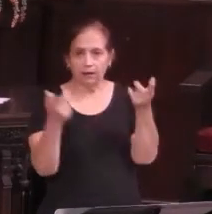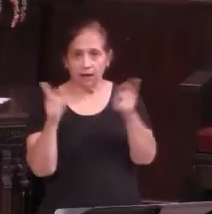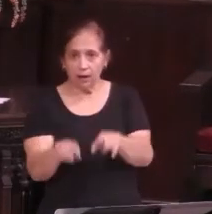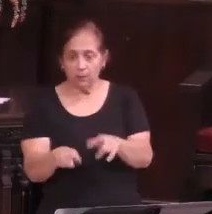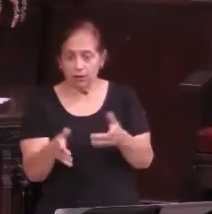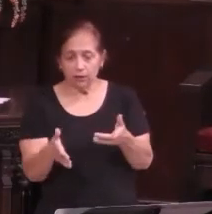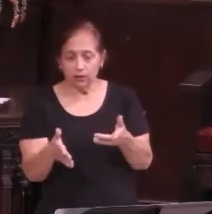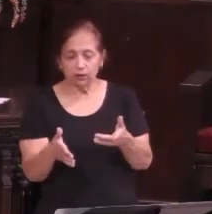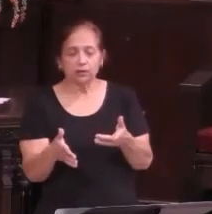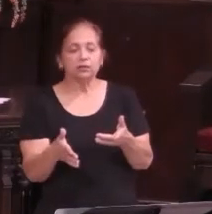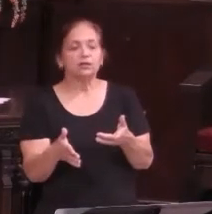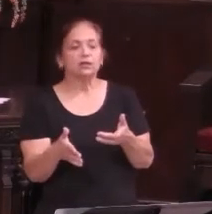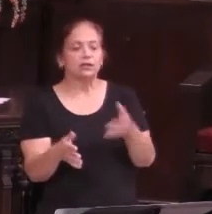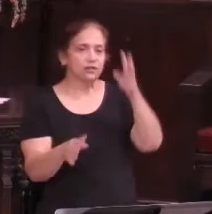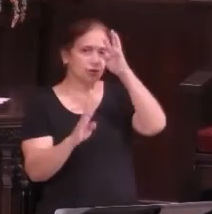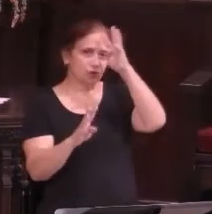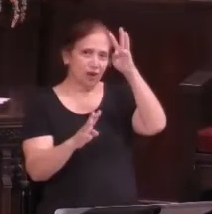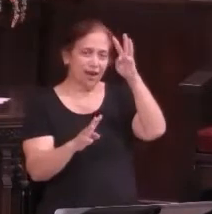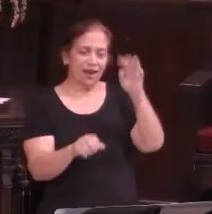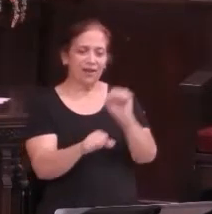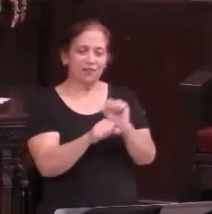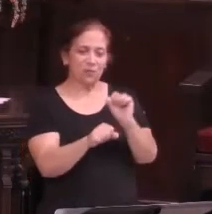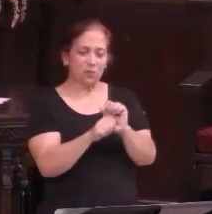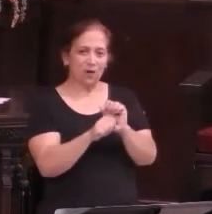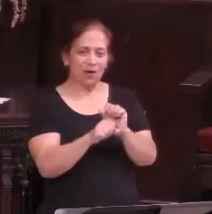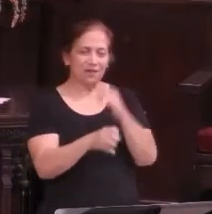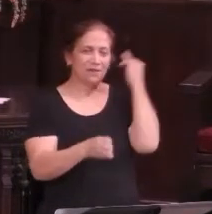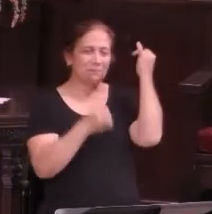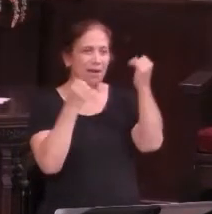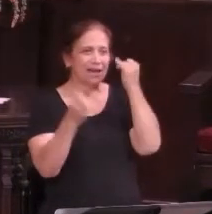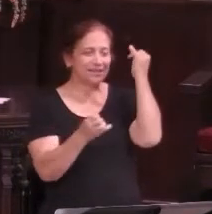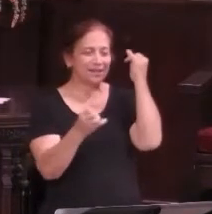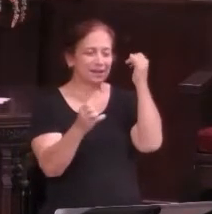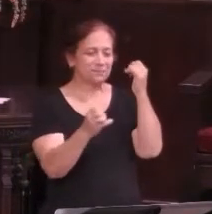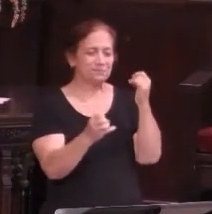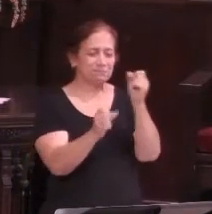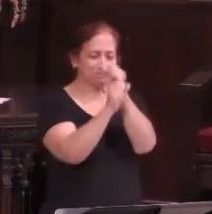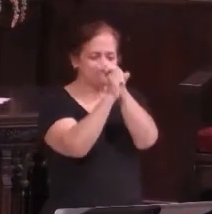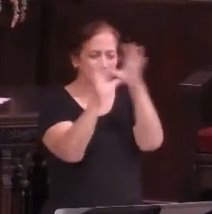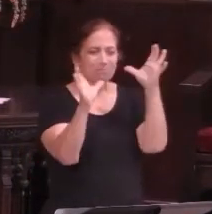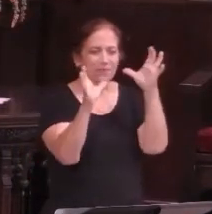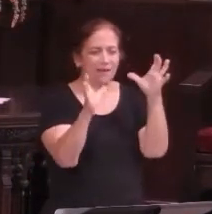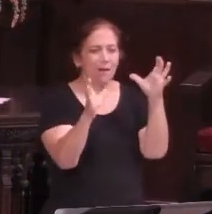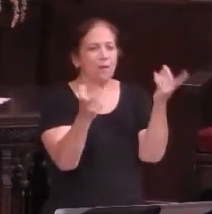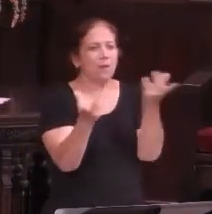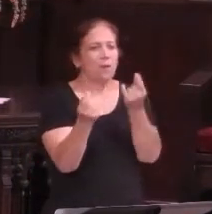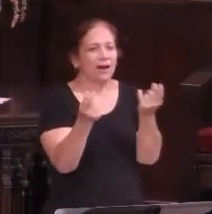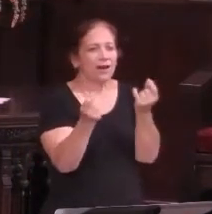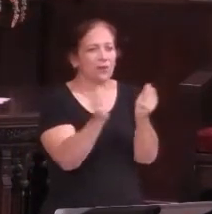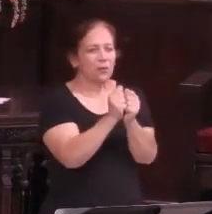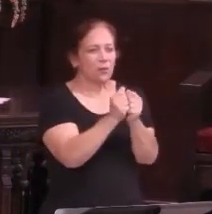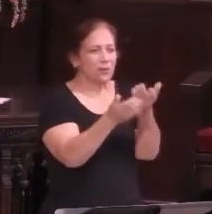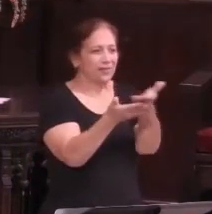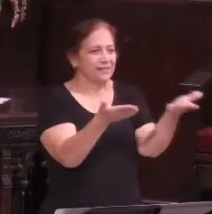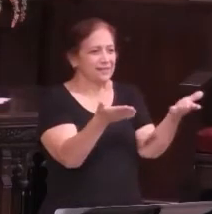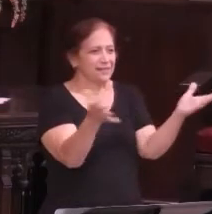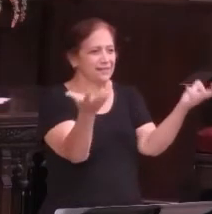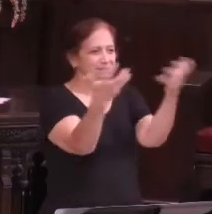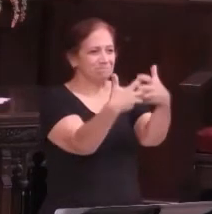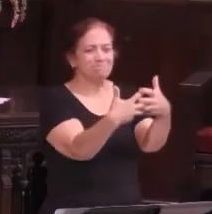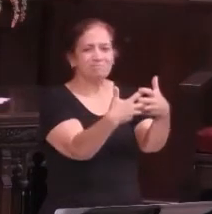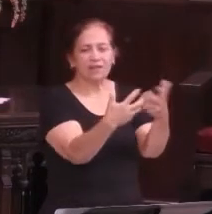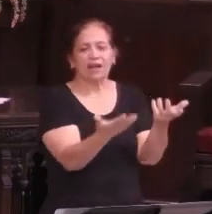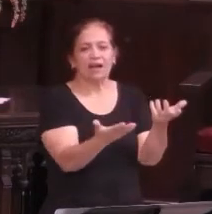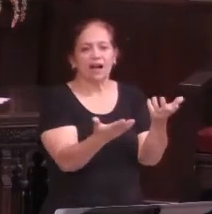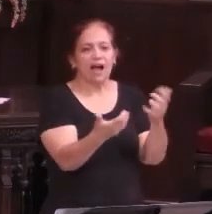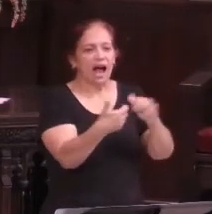happening is the creative work of imagining. What can I do with these things? What